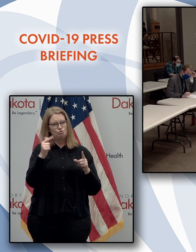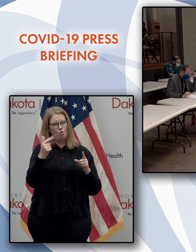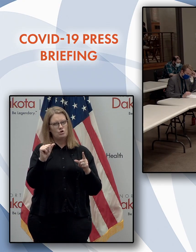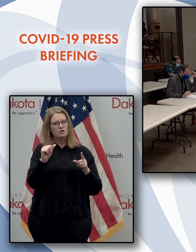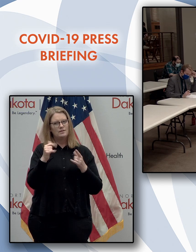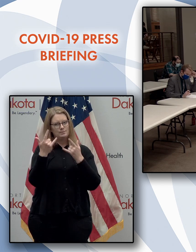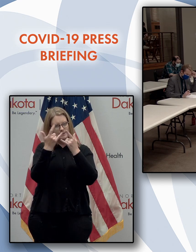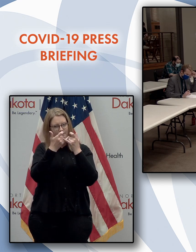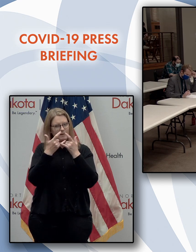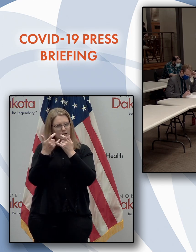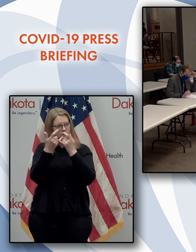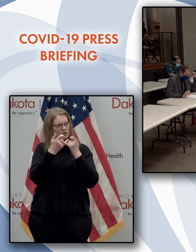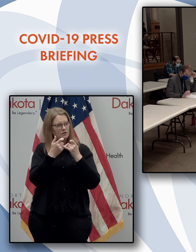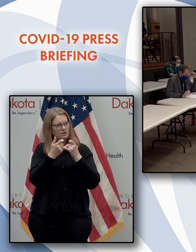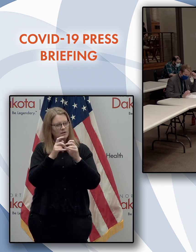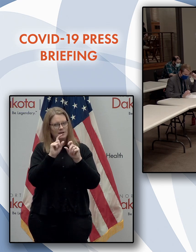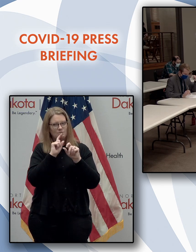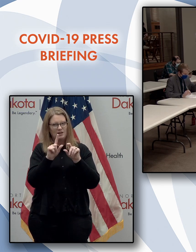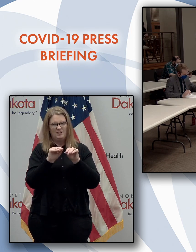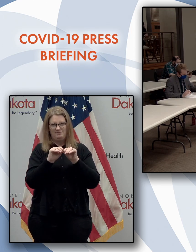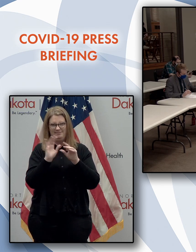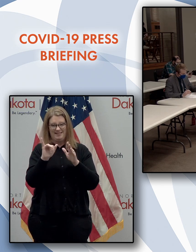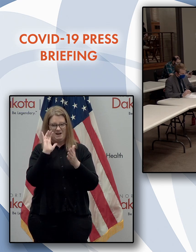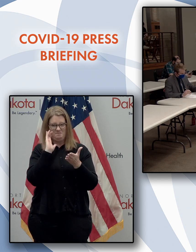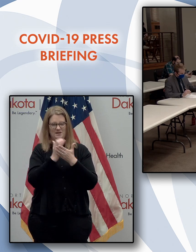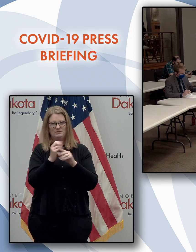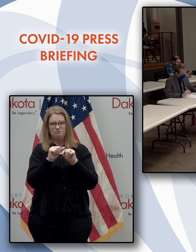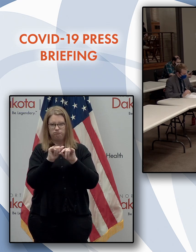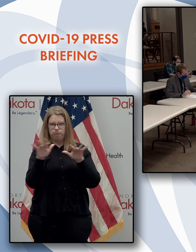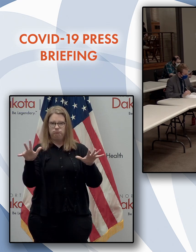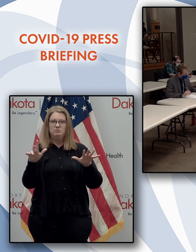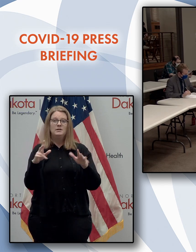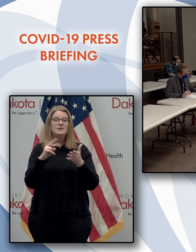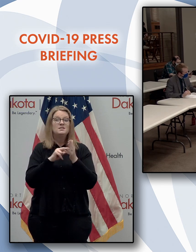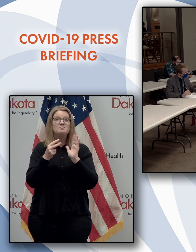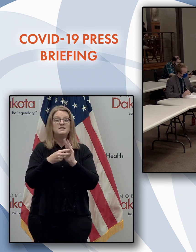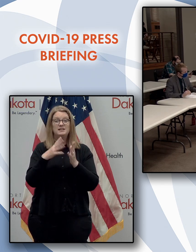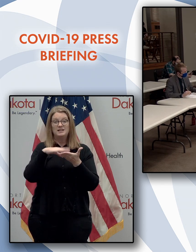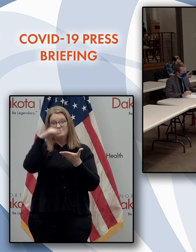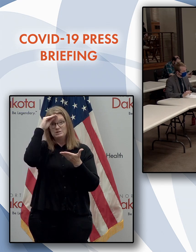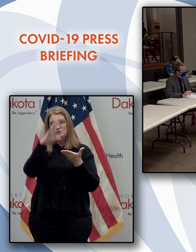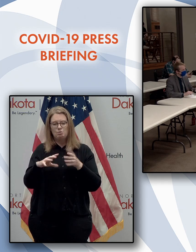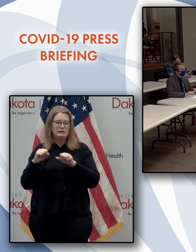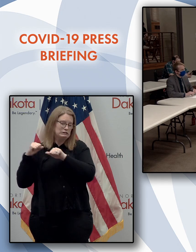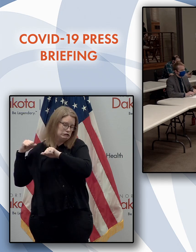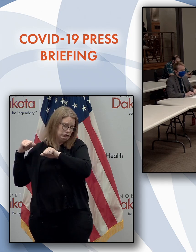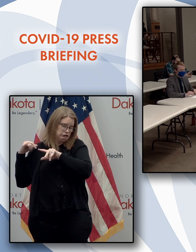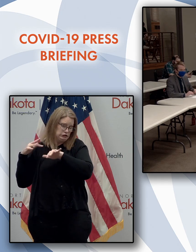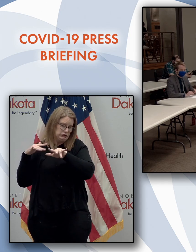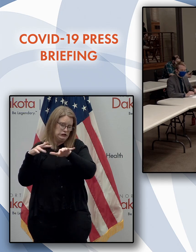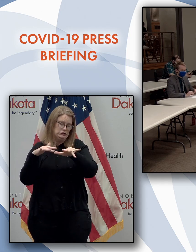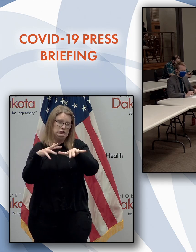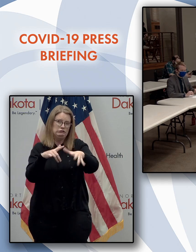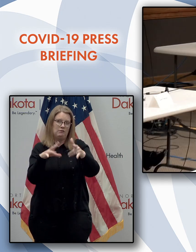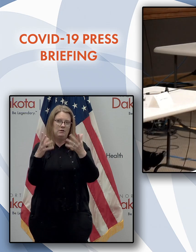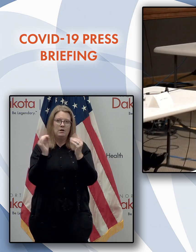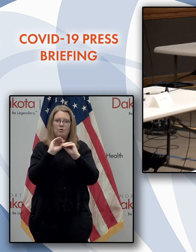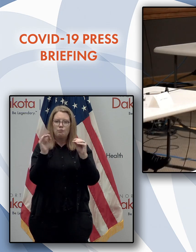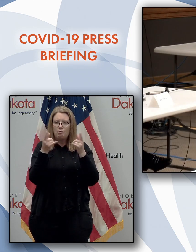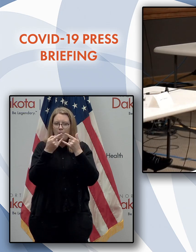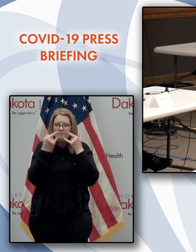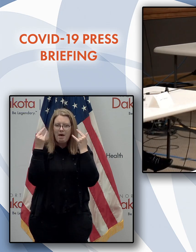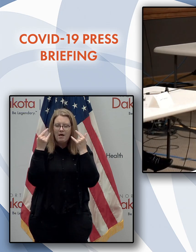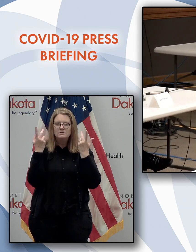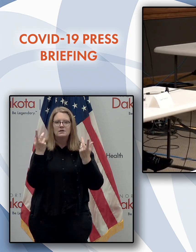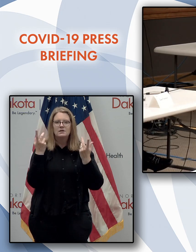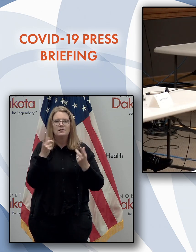week. Sort of went viral, I guess, of a crowded hallway with lots of students who were not wearing masks at the time. That's sort of